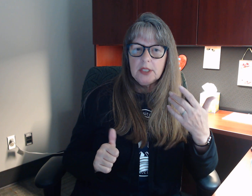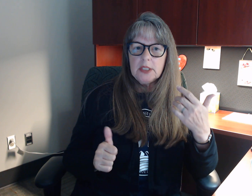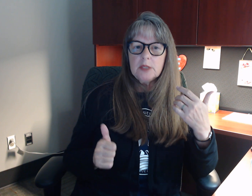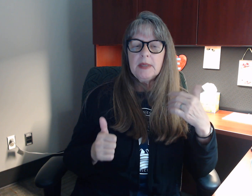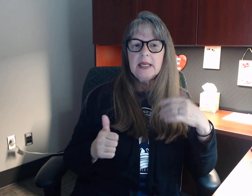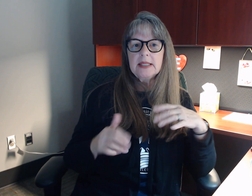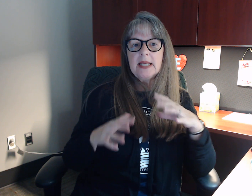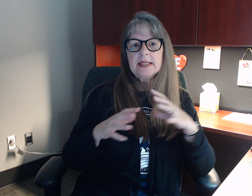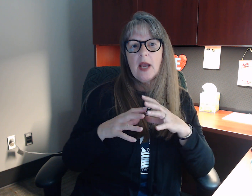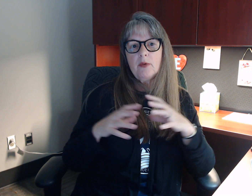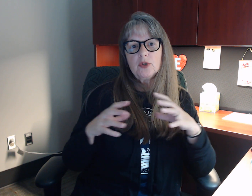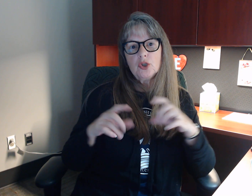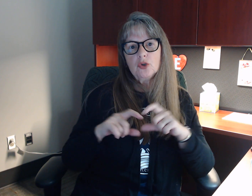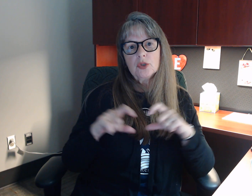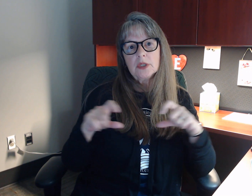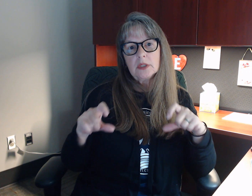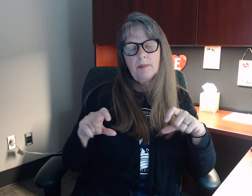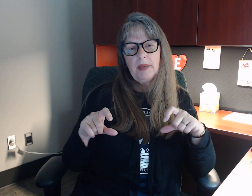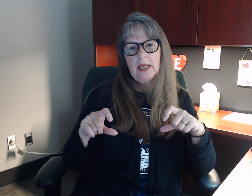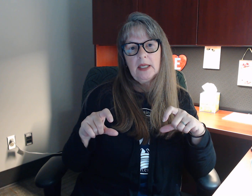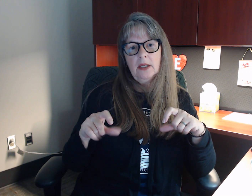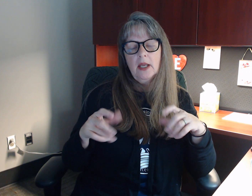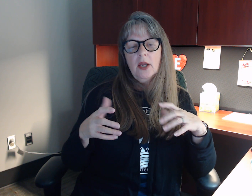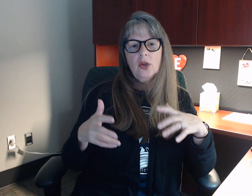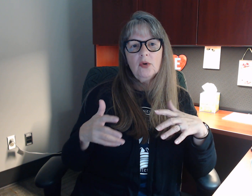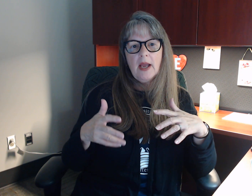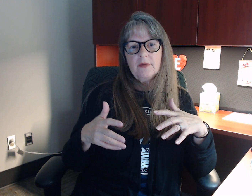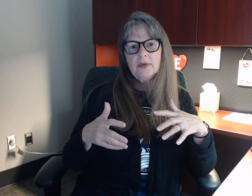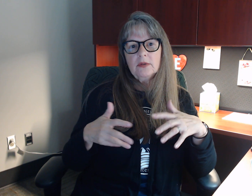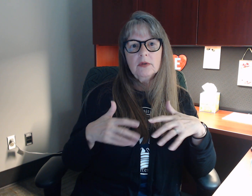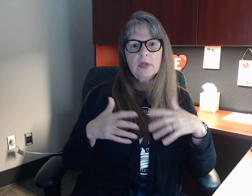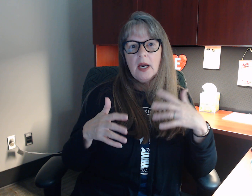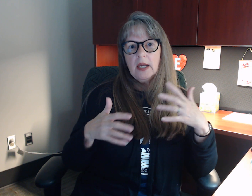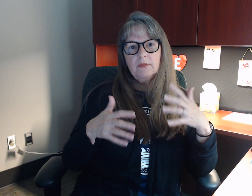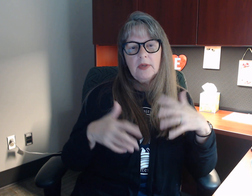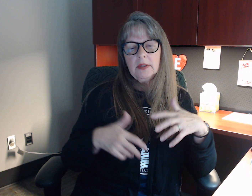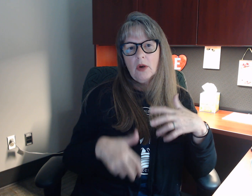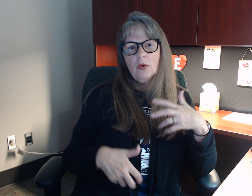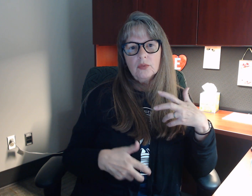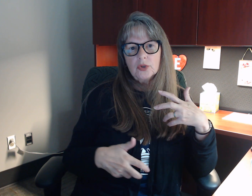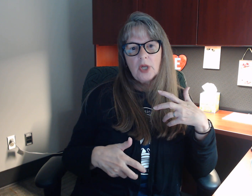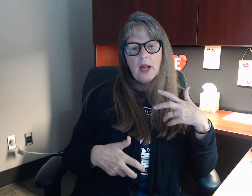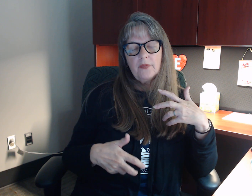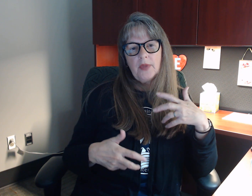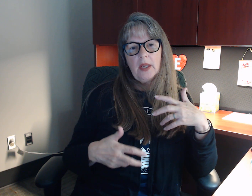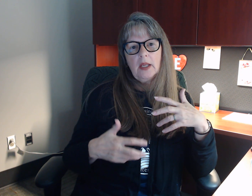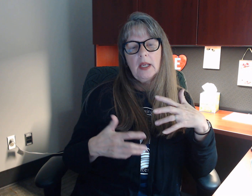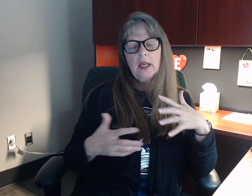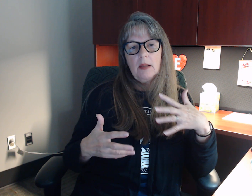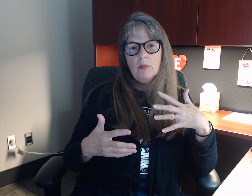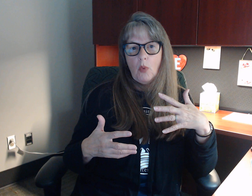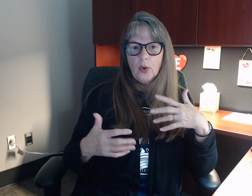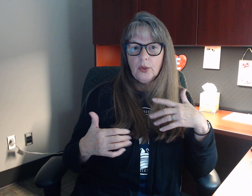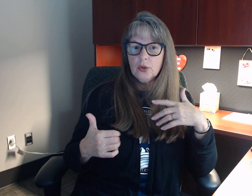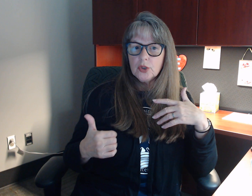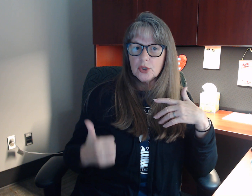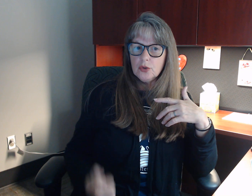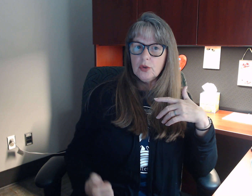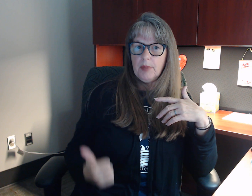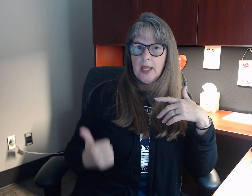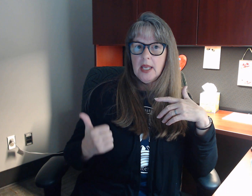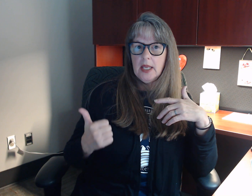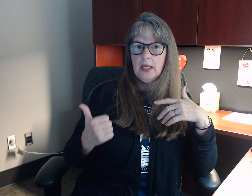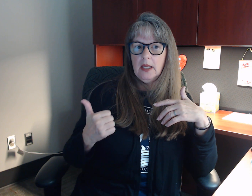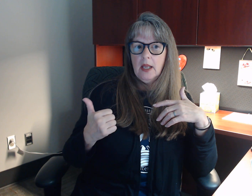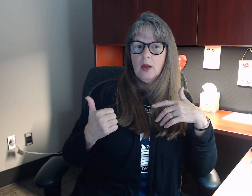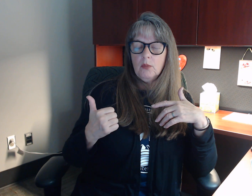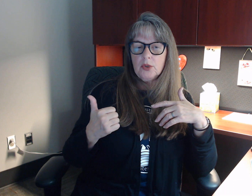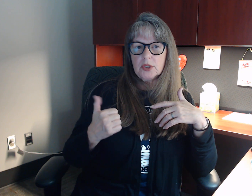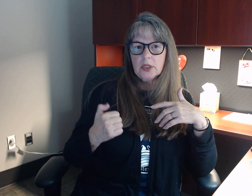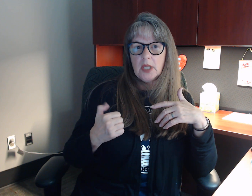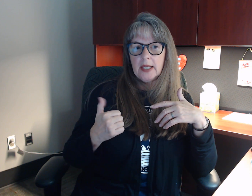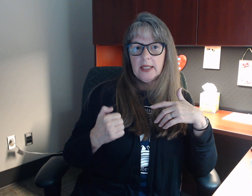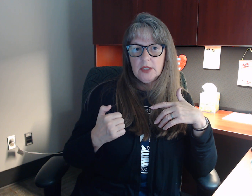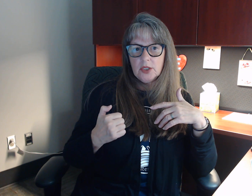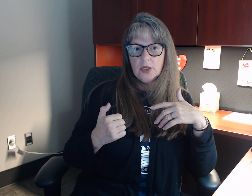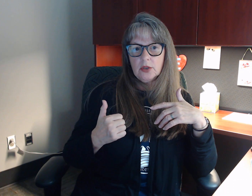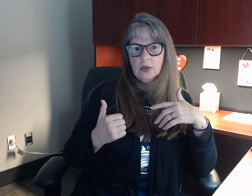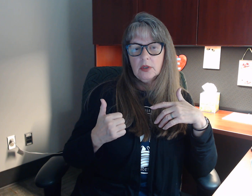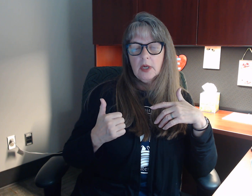because that's how it's used, as a pen. You don't have to do the IV and the whole shot thing anymore. You can just do the pen, which is a lot easier. So